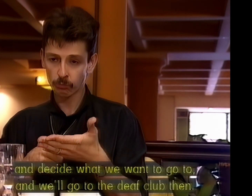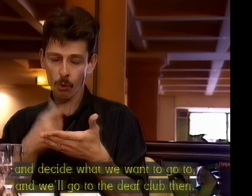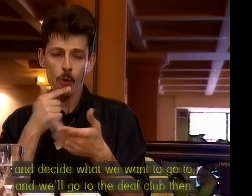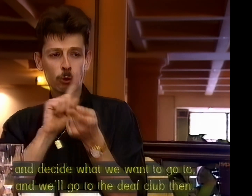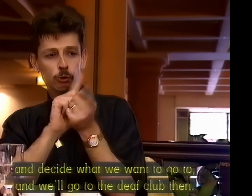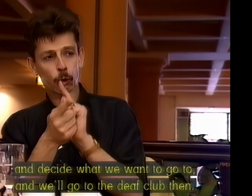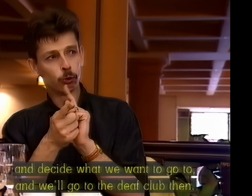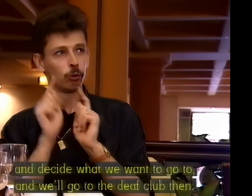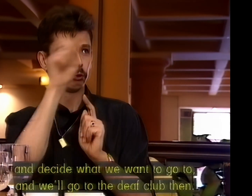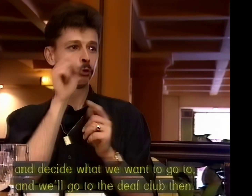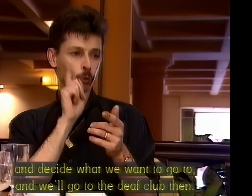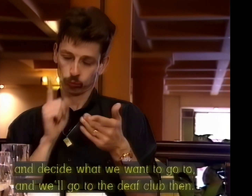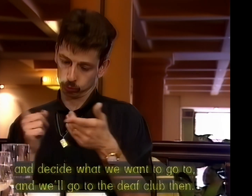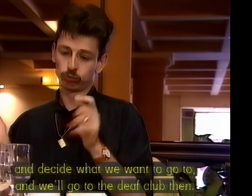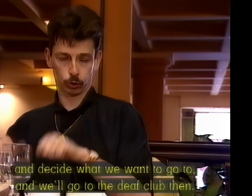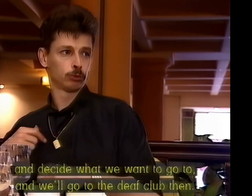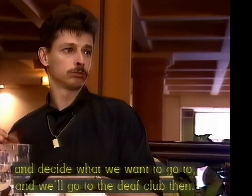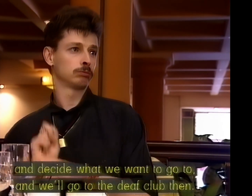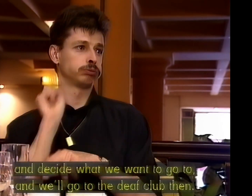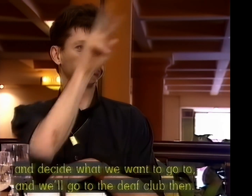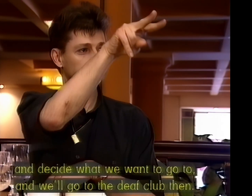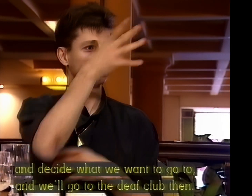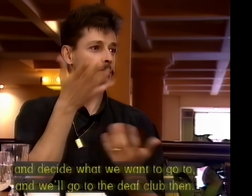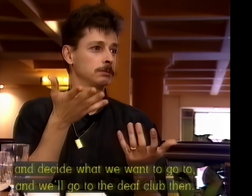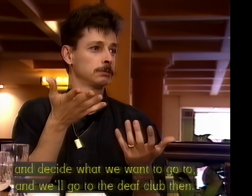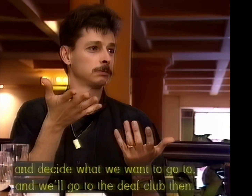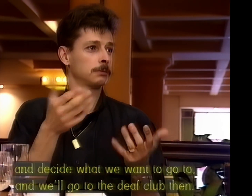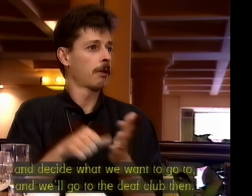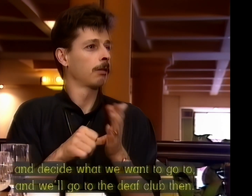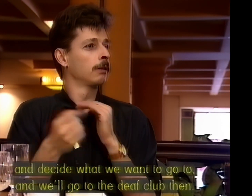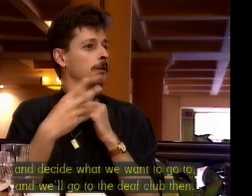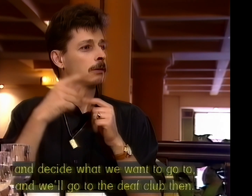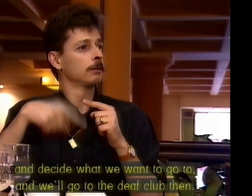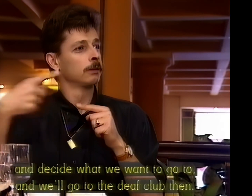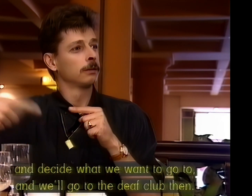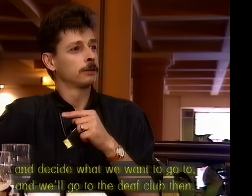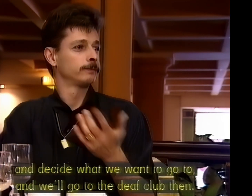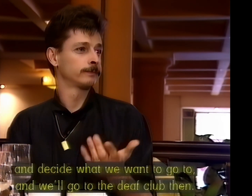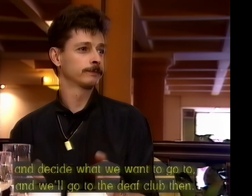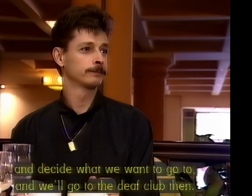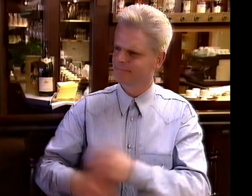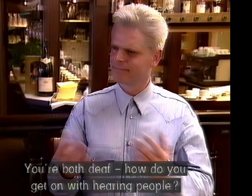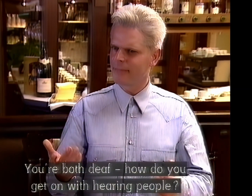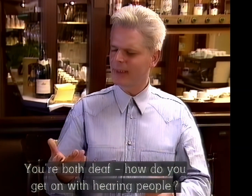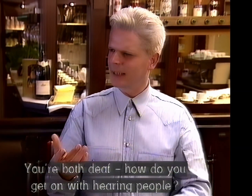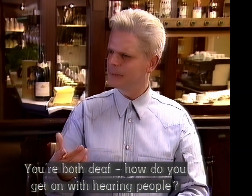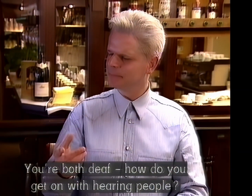decide things we want to go to or things we're interested in, then we'll go to the deaf club then. So that's how it goes.